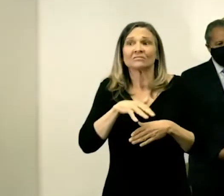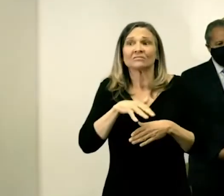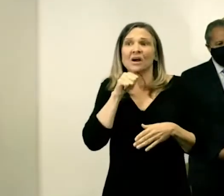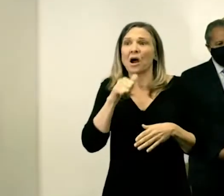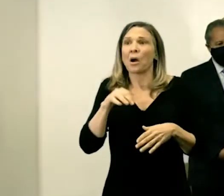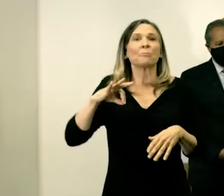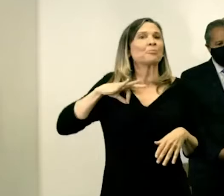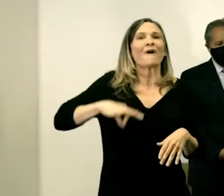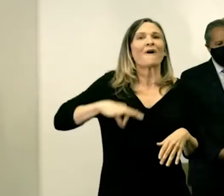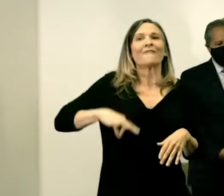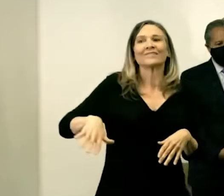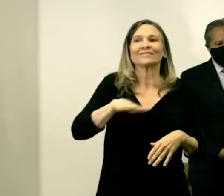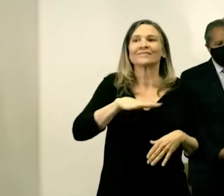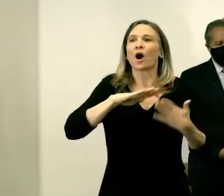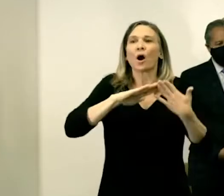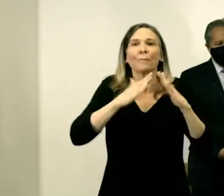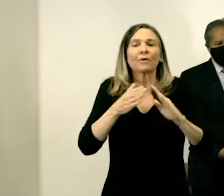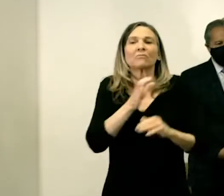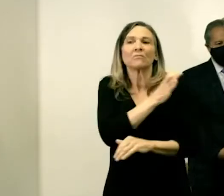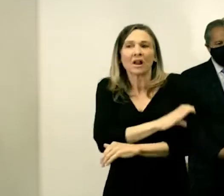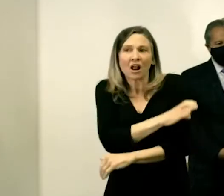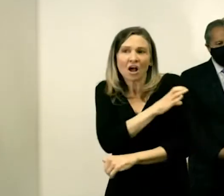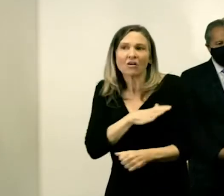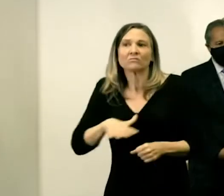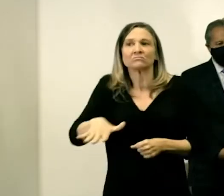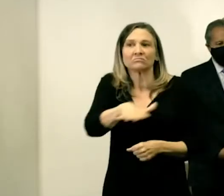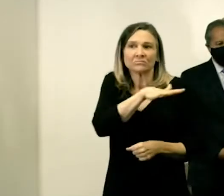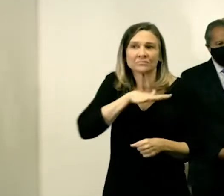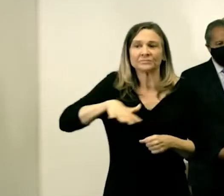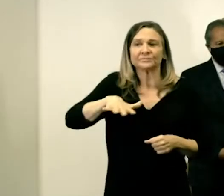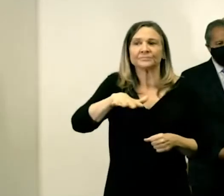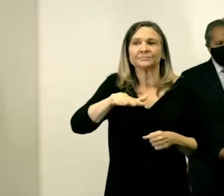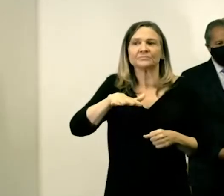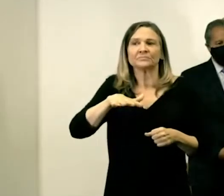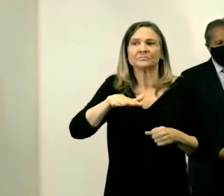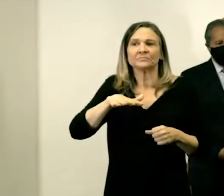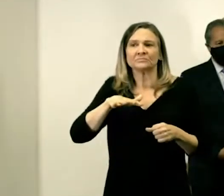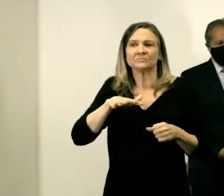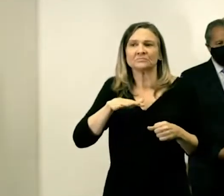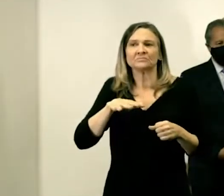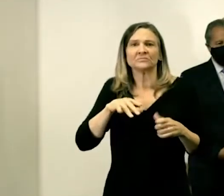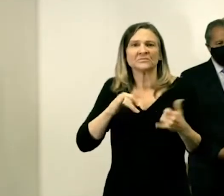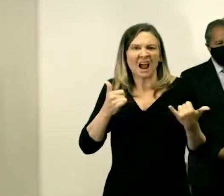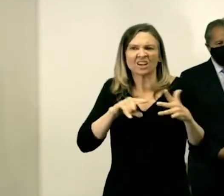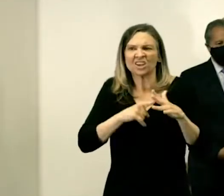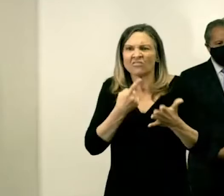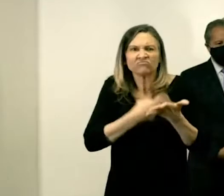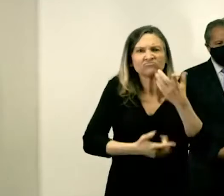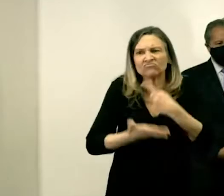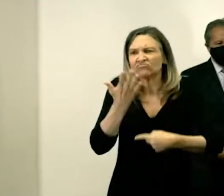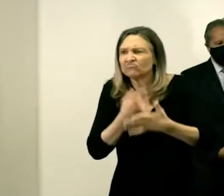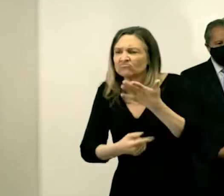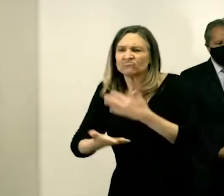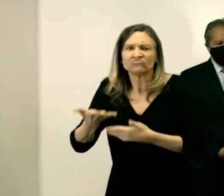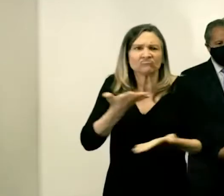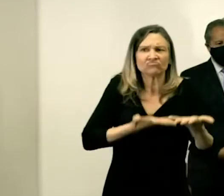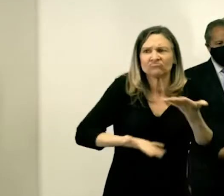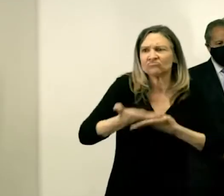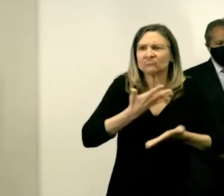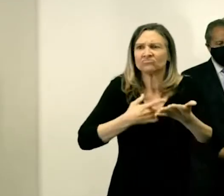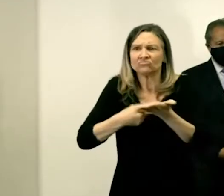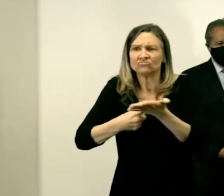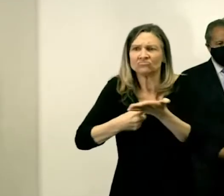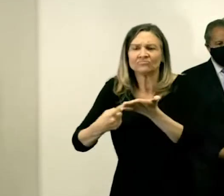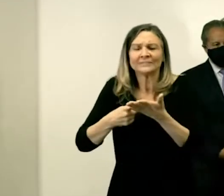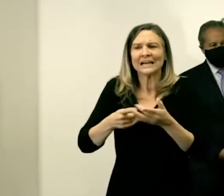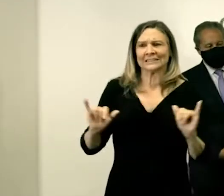clinics, all those voices started to, get more vocal. And I think everybody heard. And I think the game changer